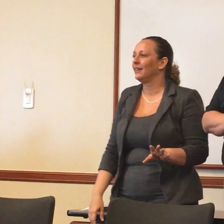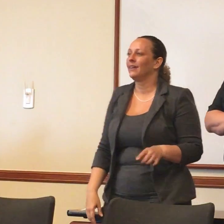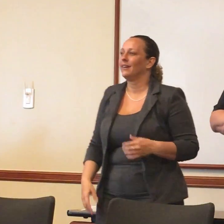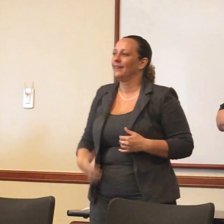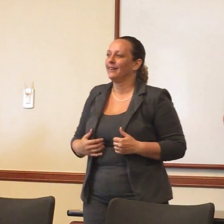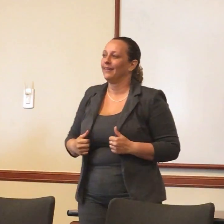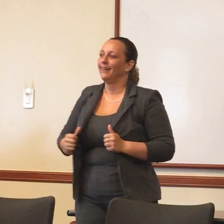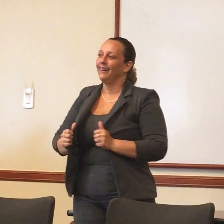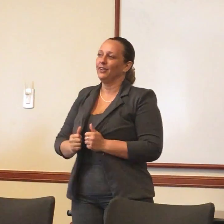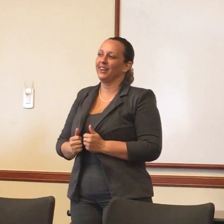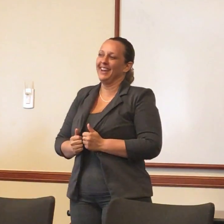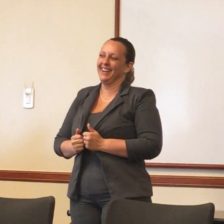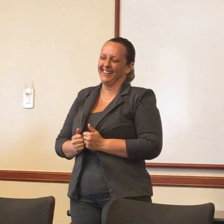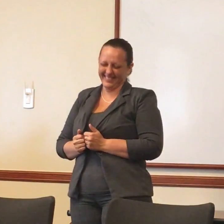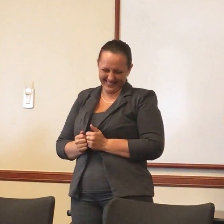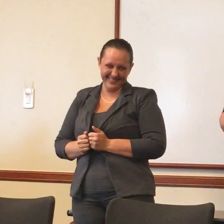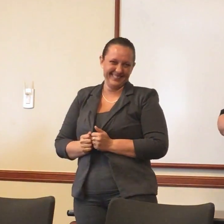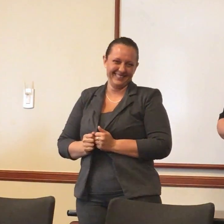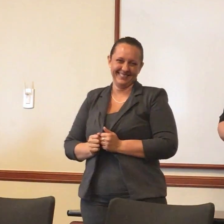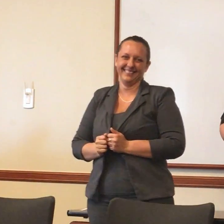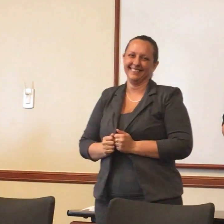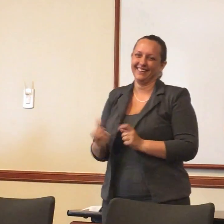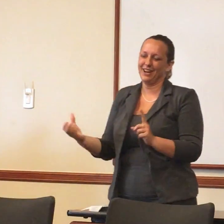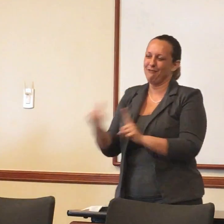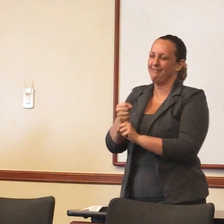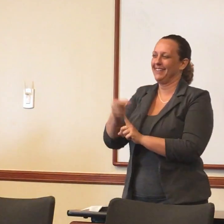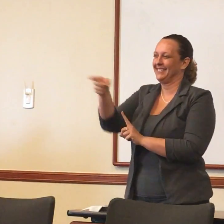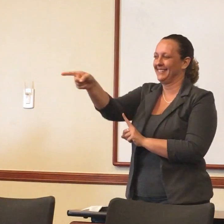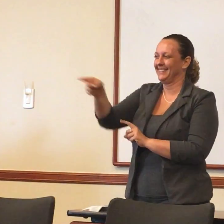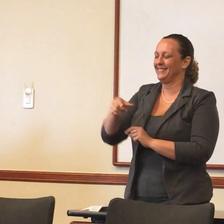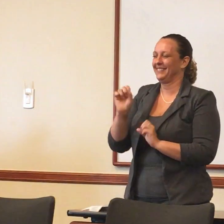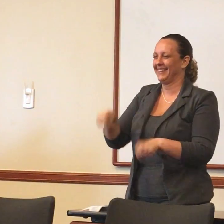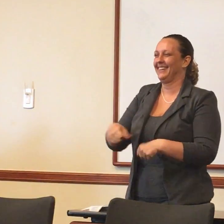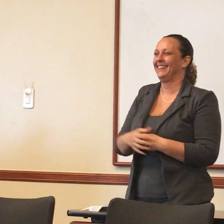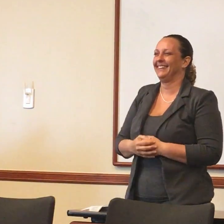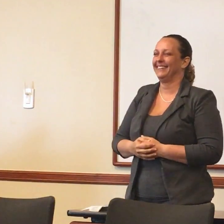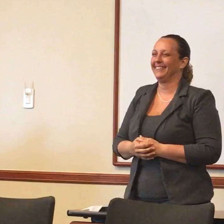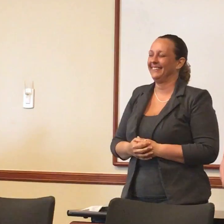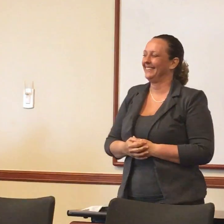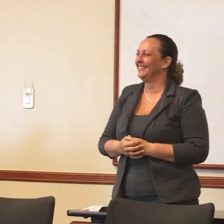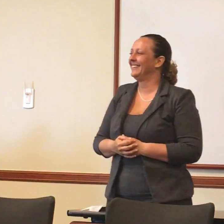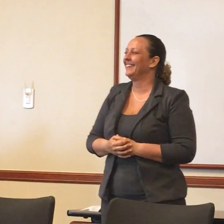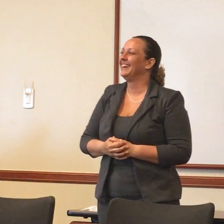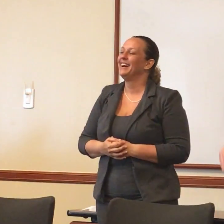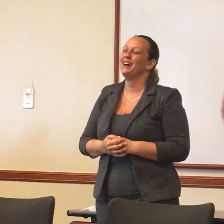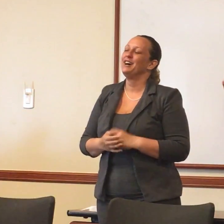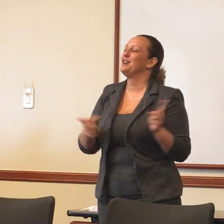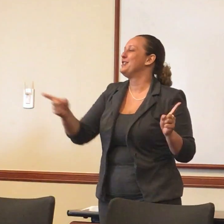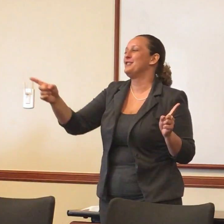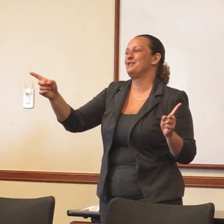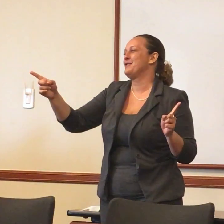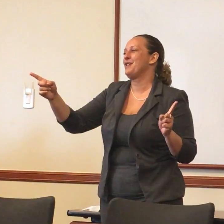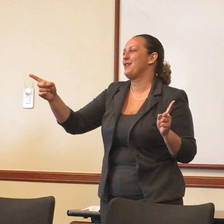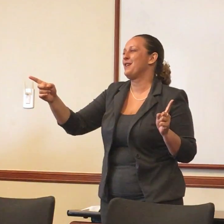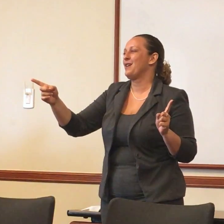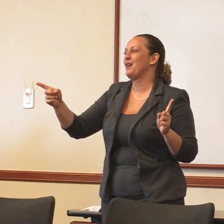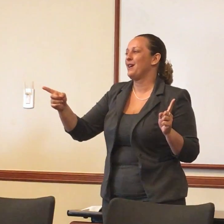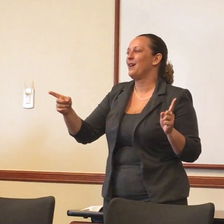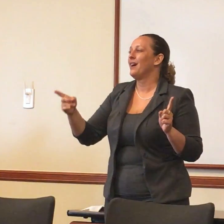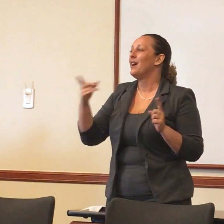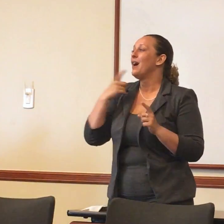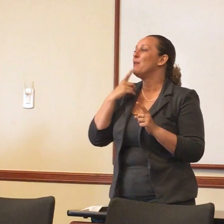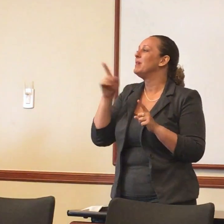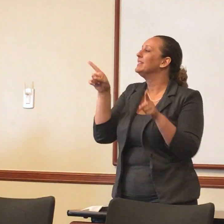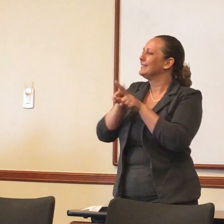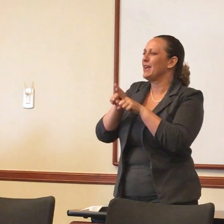Well, I liked it. Or arrest him. Arrest him. Well, no, hopefully that's some of the other groups that we talk